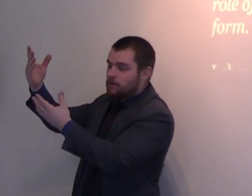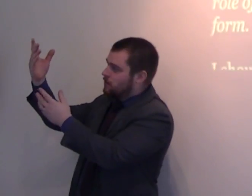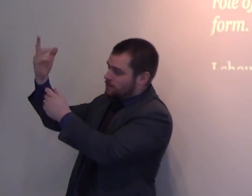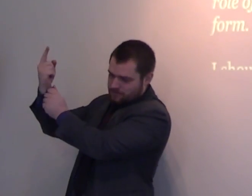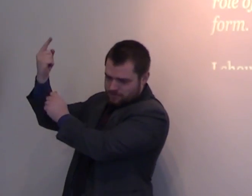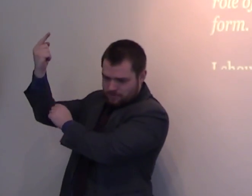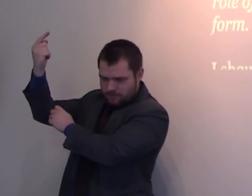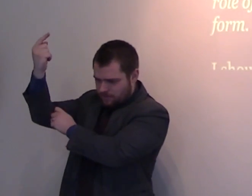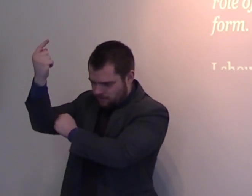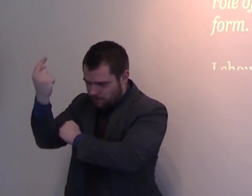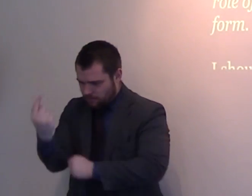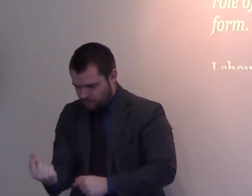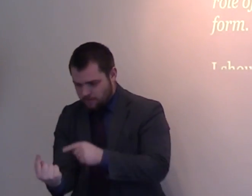He accepted the role of a servant,